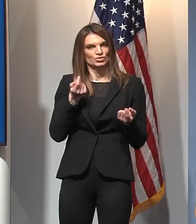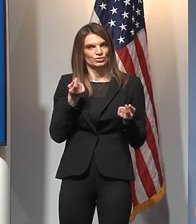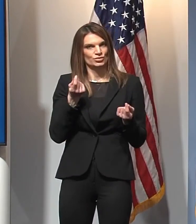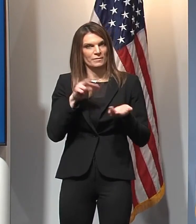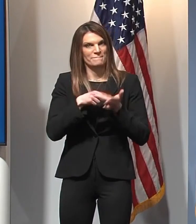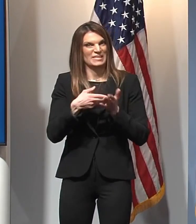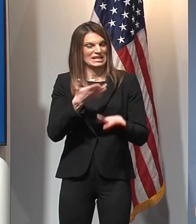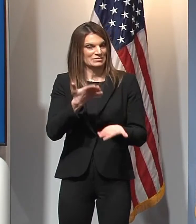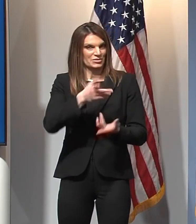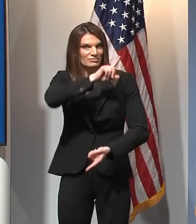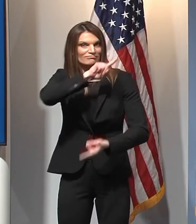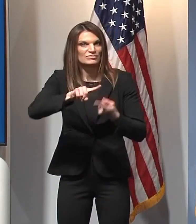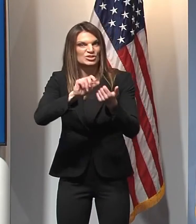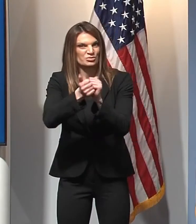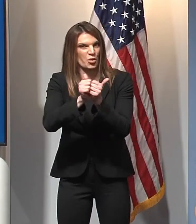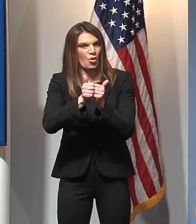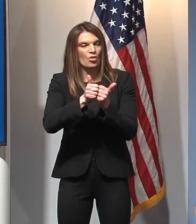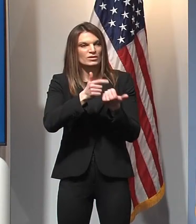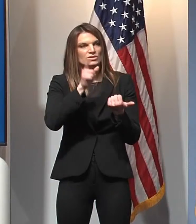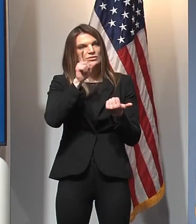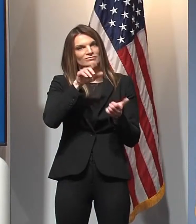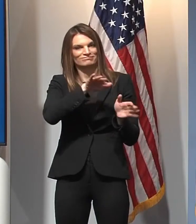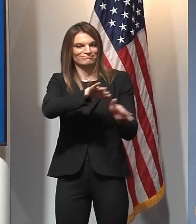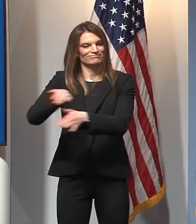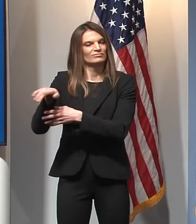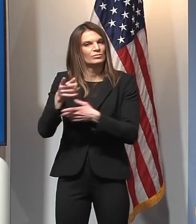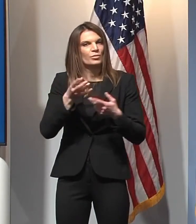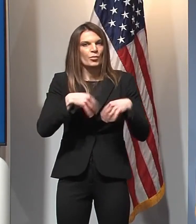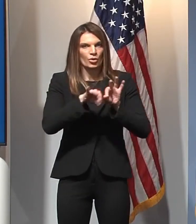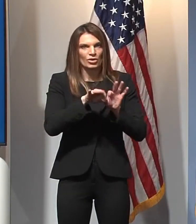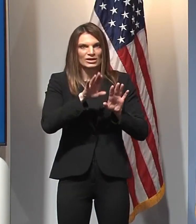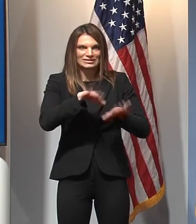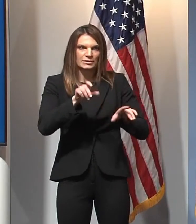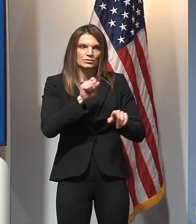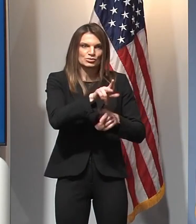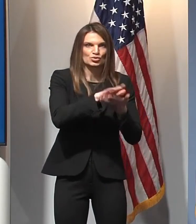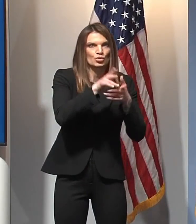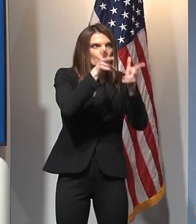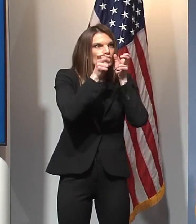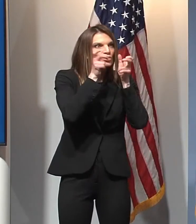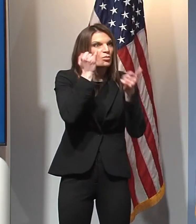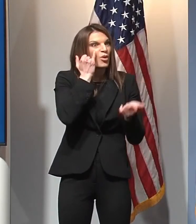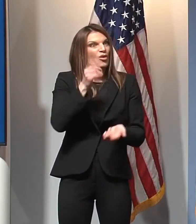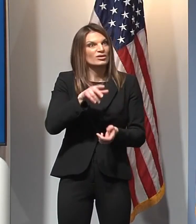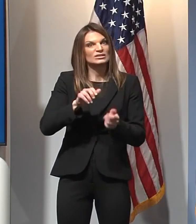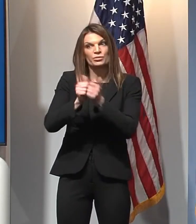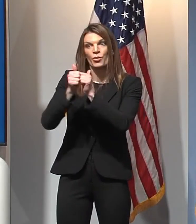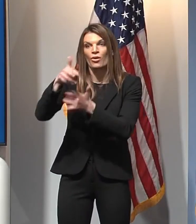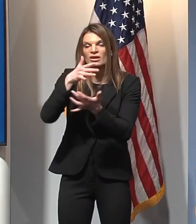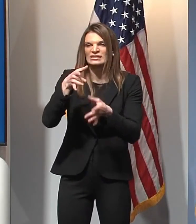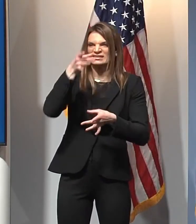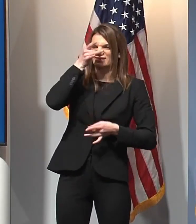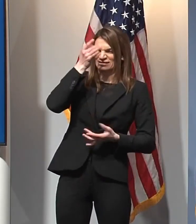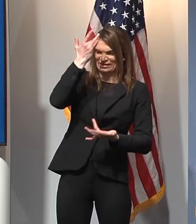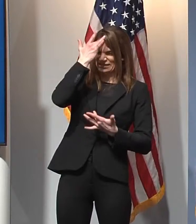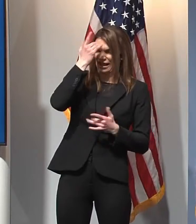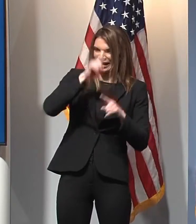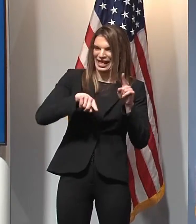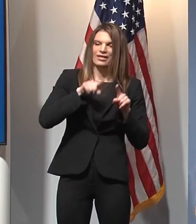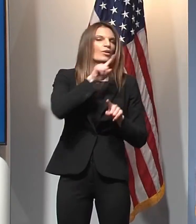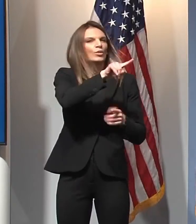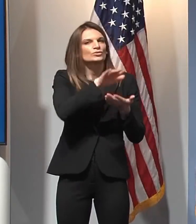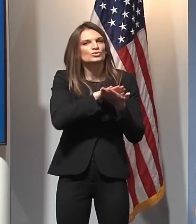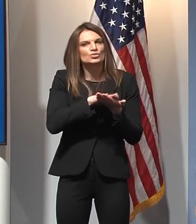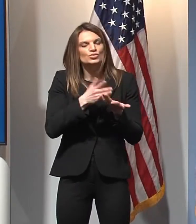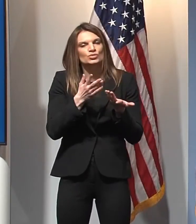curbing athletics to the extent that you had at previous points in the pandemic? Well, at this